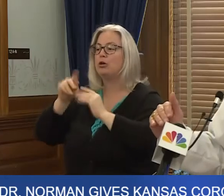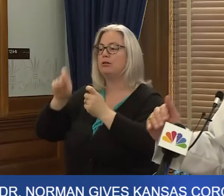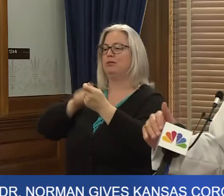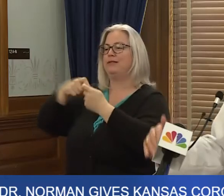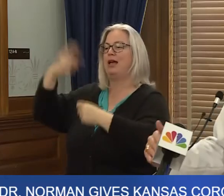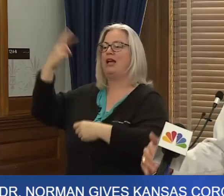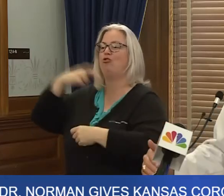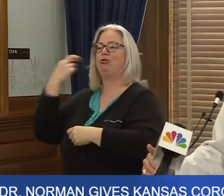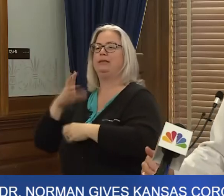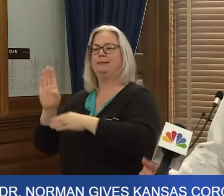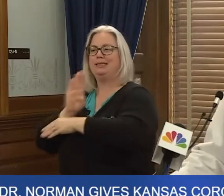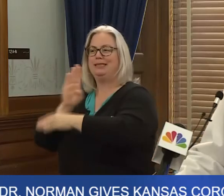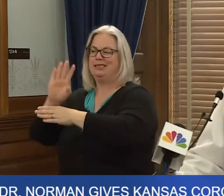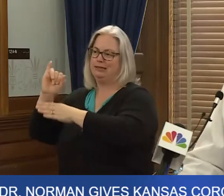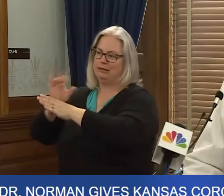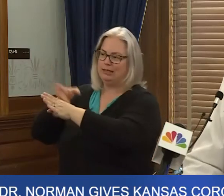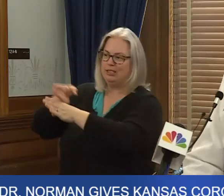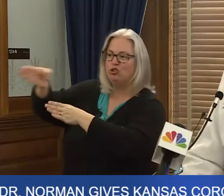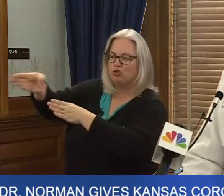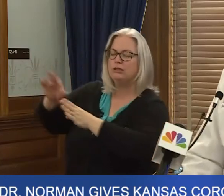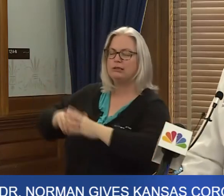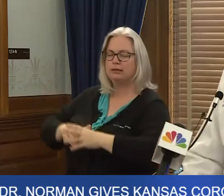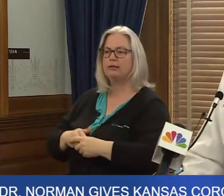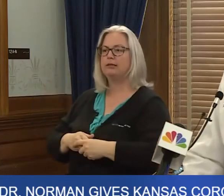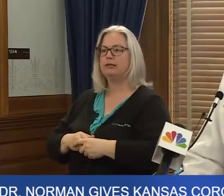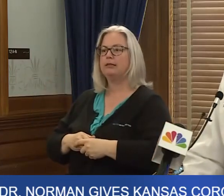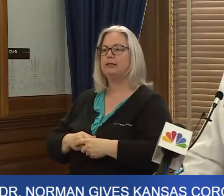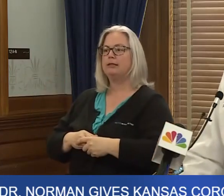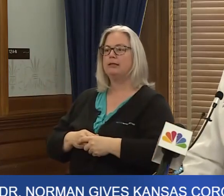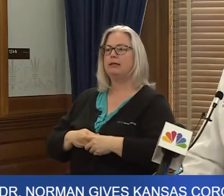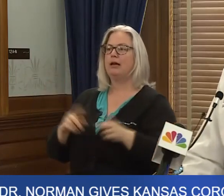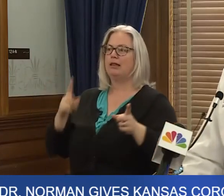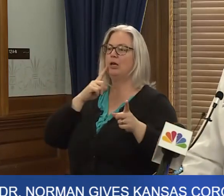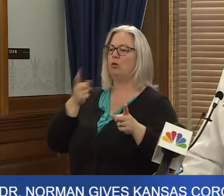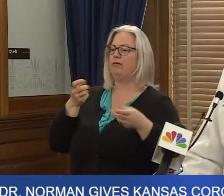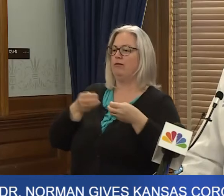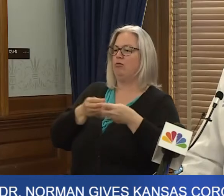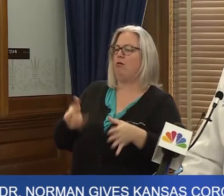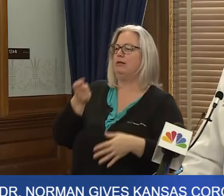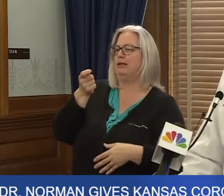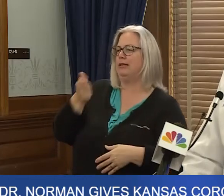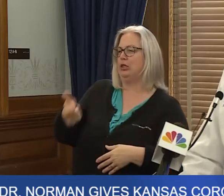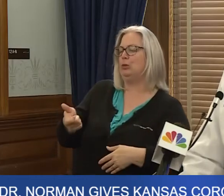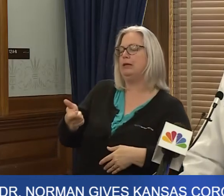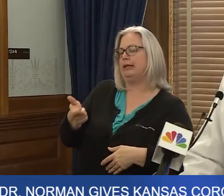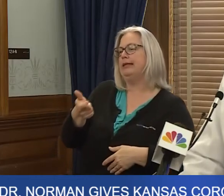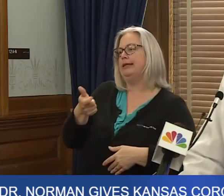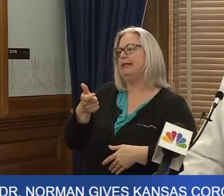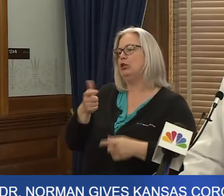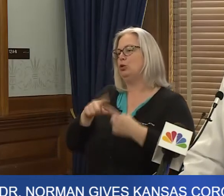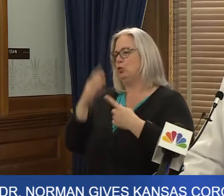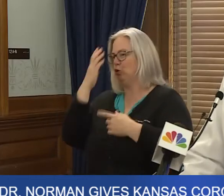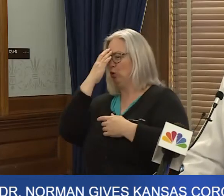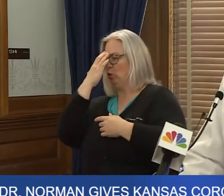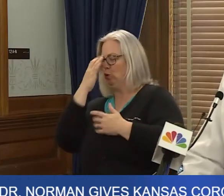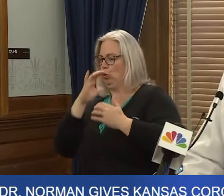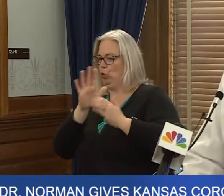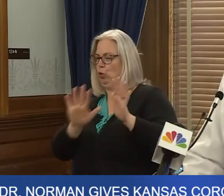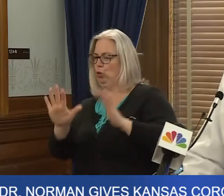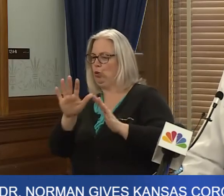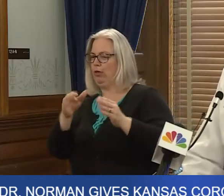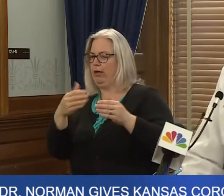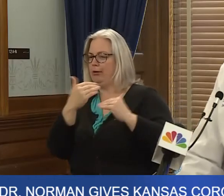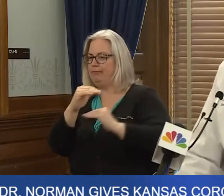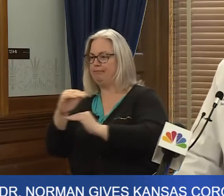risk businesses and industries and the like. I think that we've lost a little bit of the ability to know that, and it